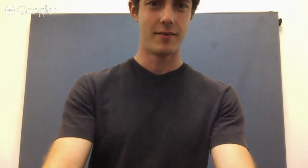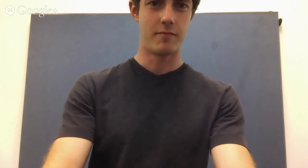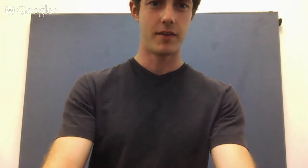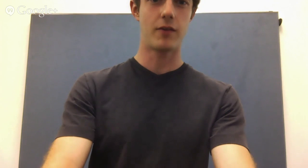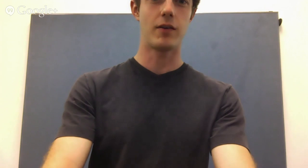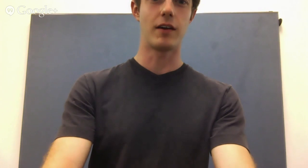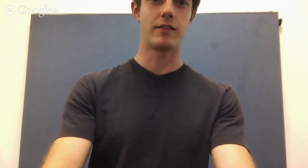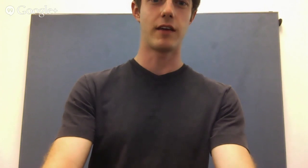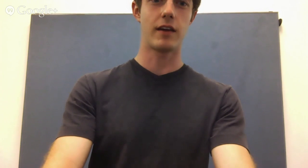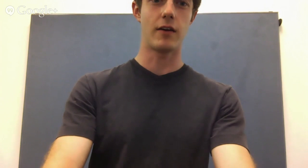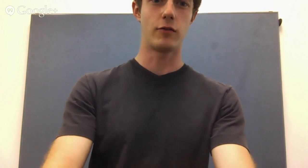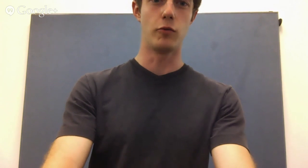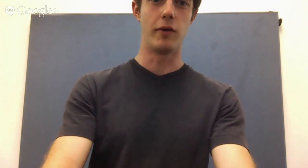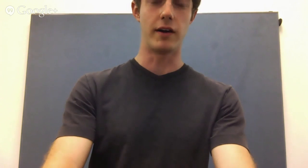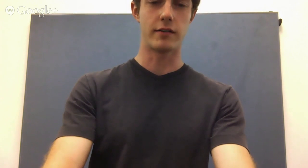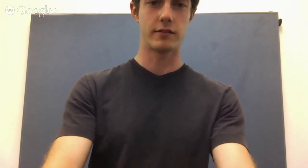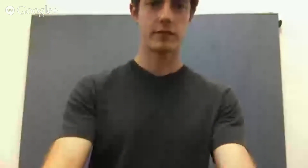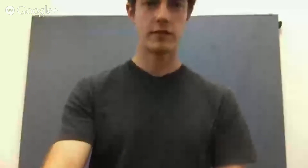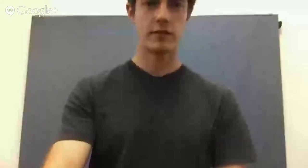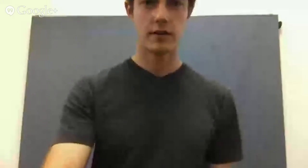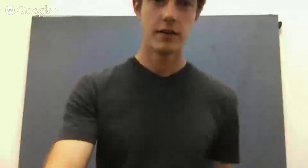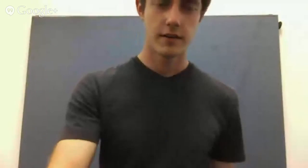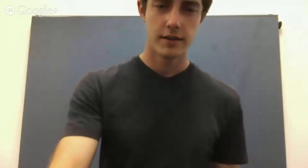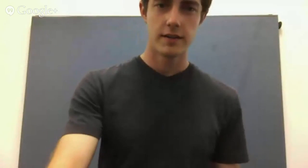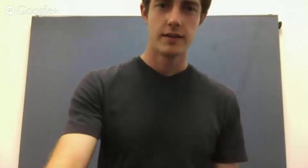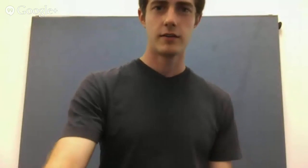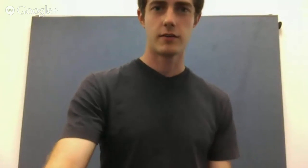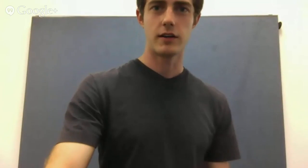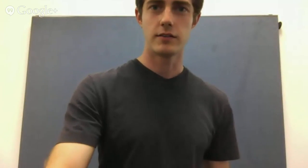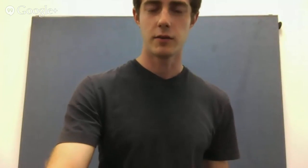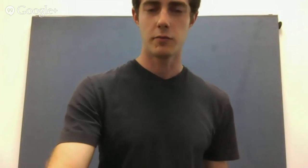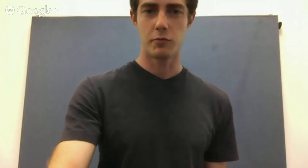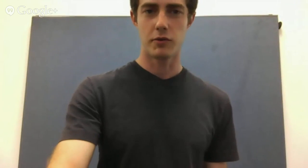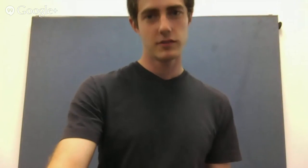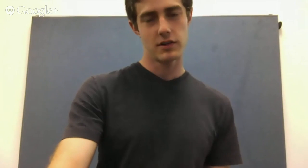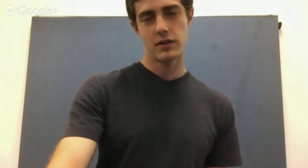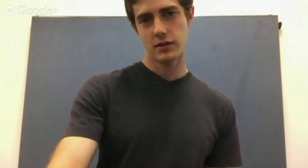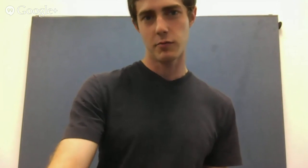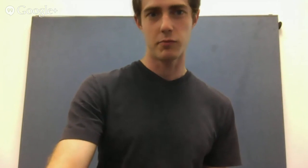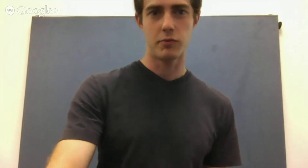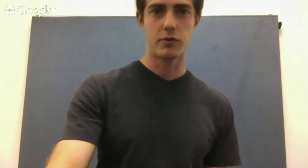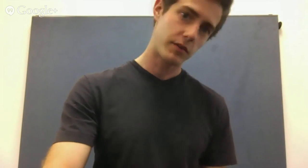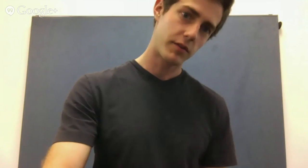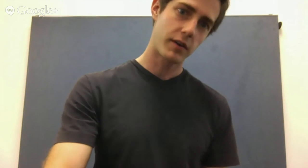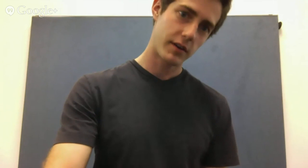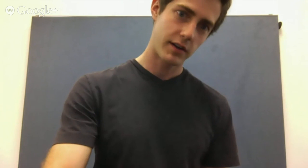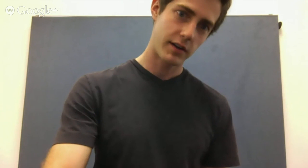Oh yes, the Hangout toolbox. Okay, so I'm gonna put this on here, and then I'm gonna put lower third on here,